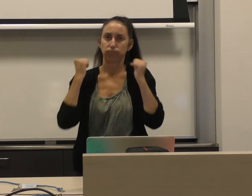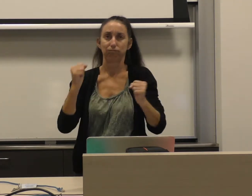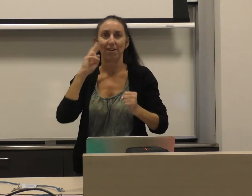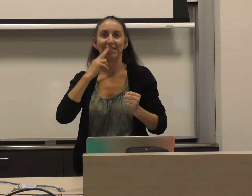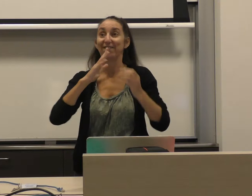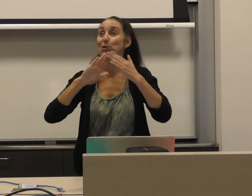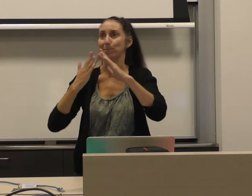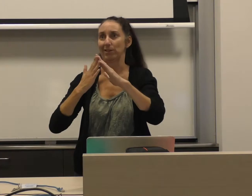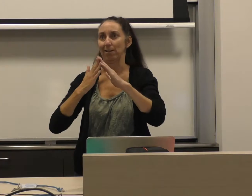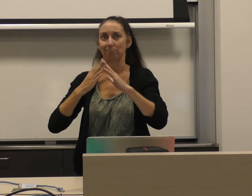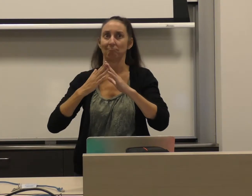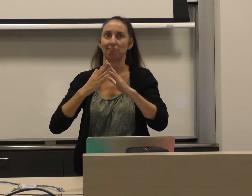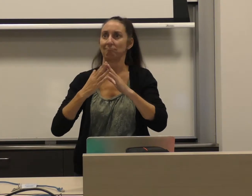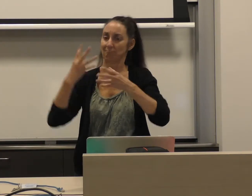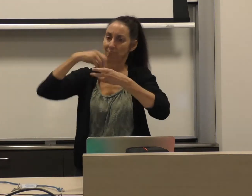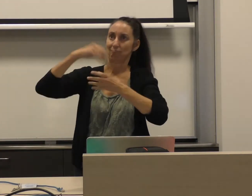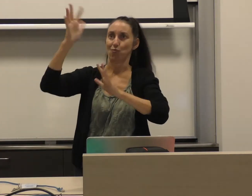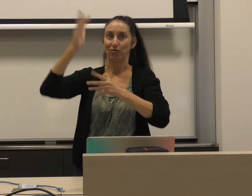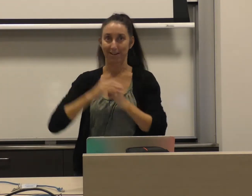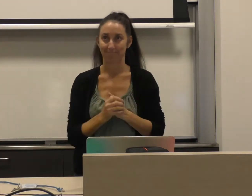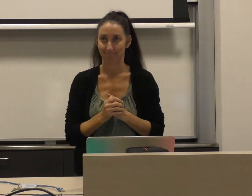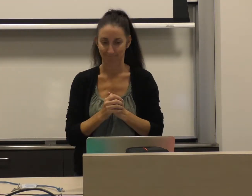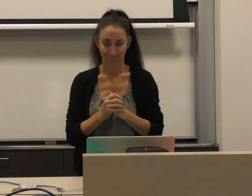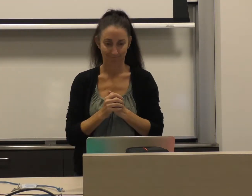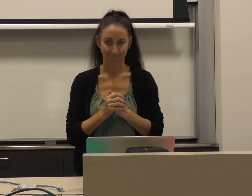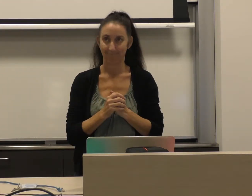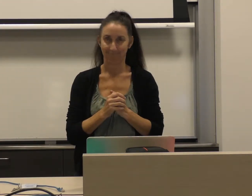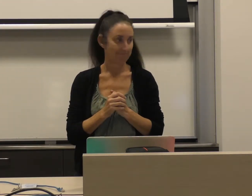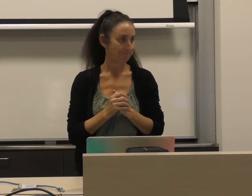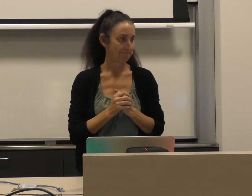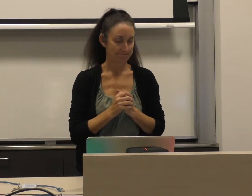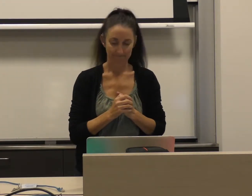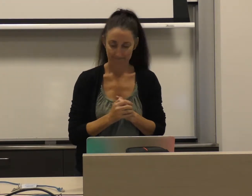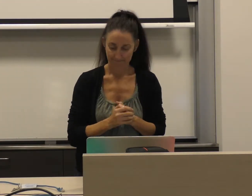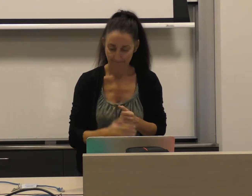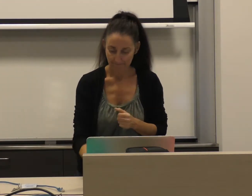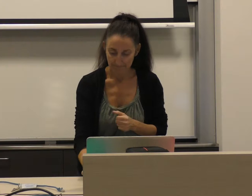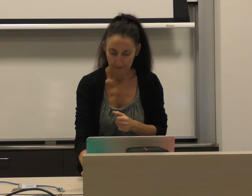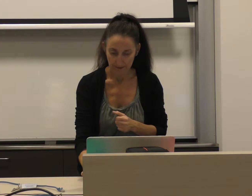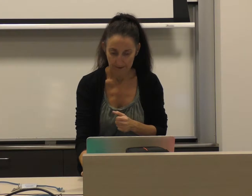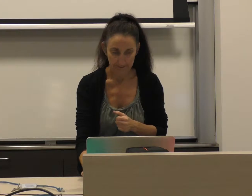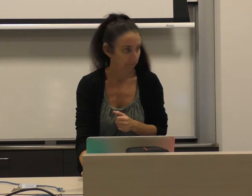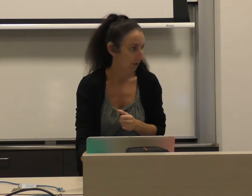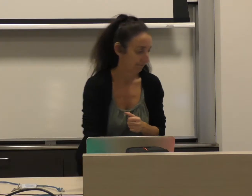my favourite topics because it's a very important part of the grammar of Auslan.